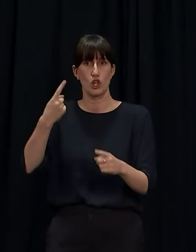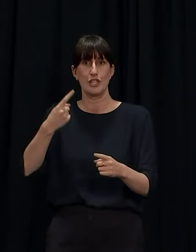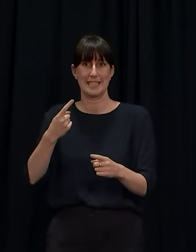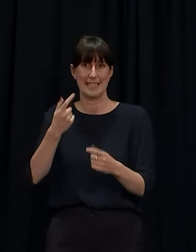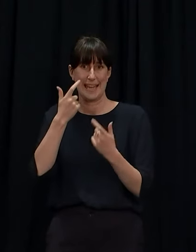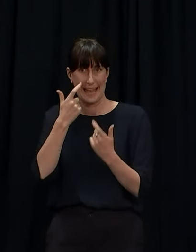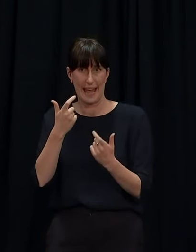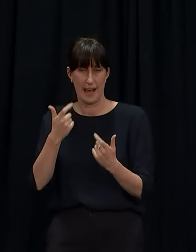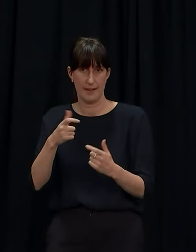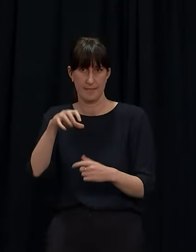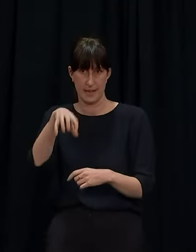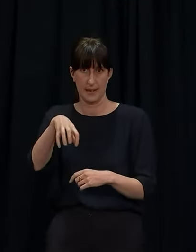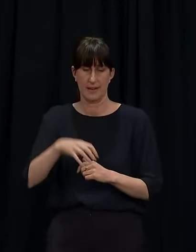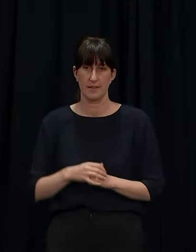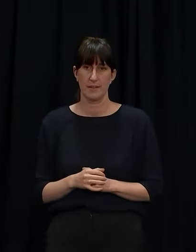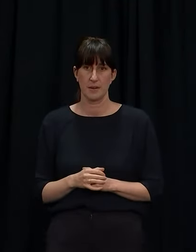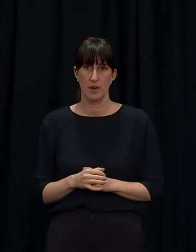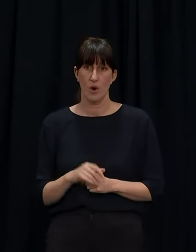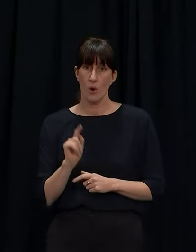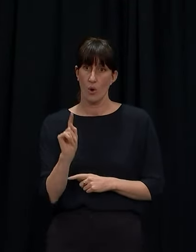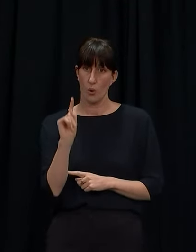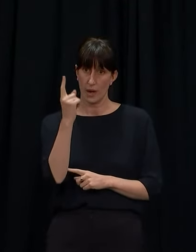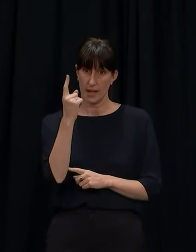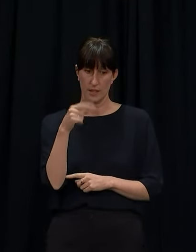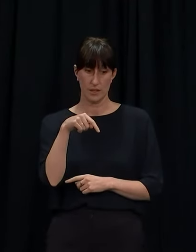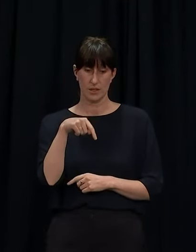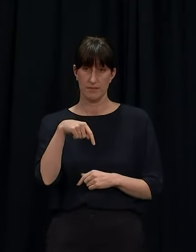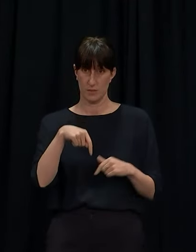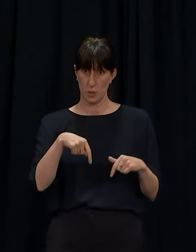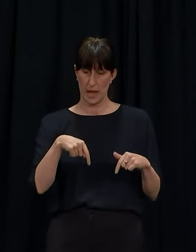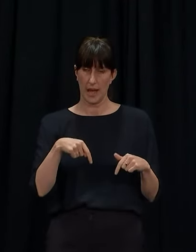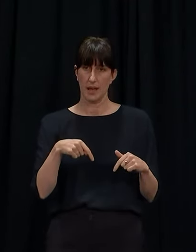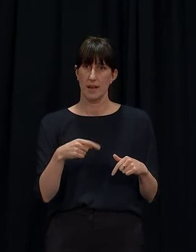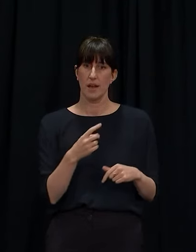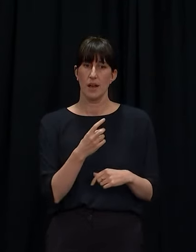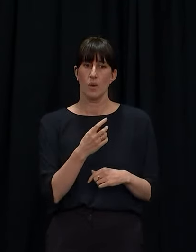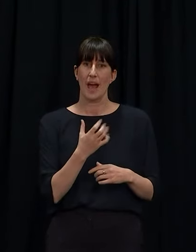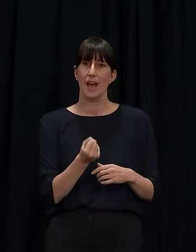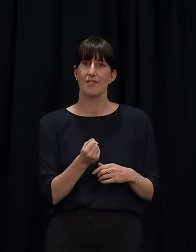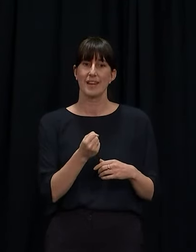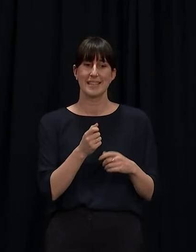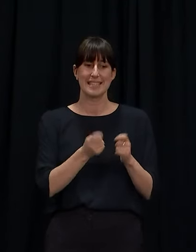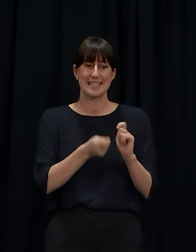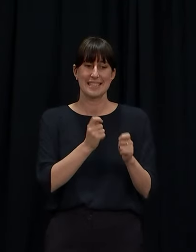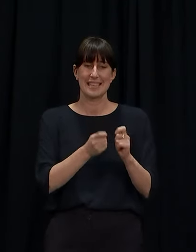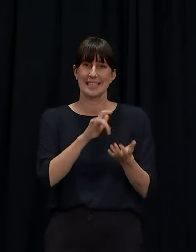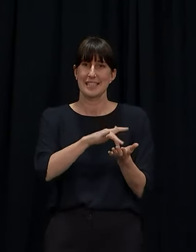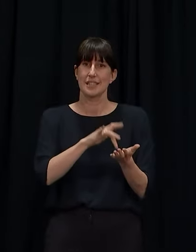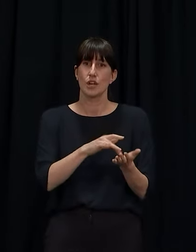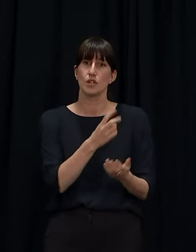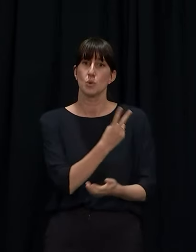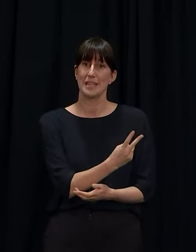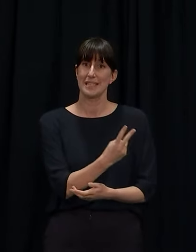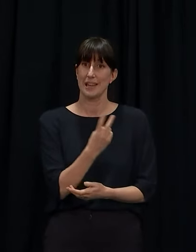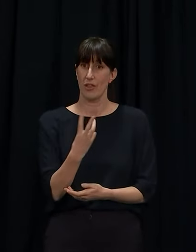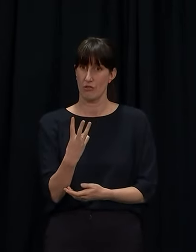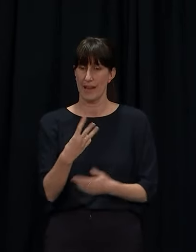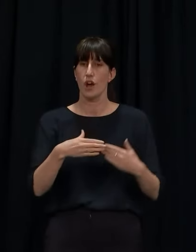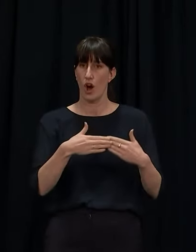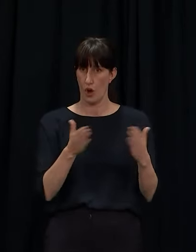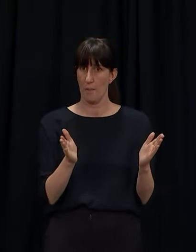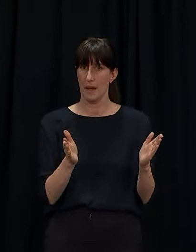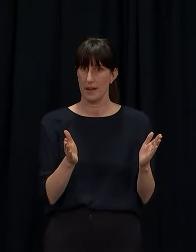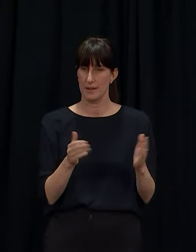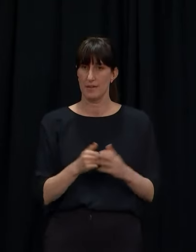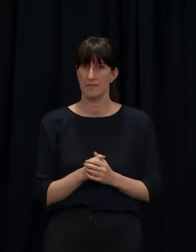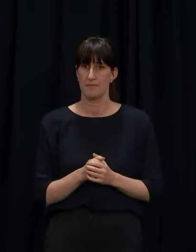clinics. In Auckland today, there are 23 community testing centres open for testing. That